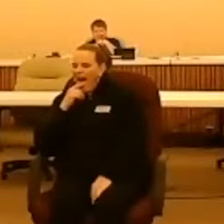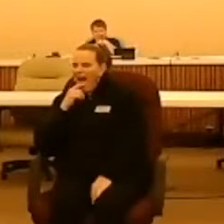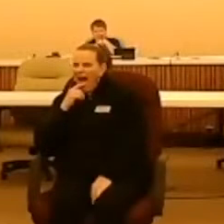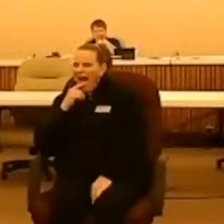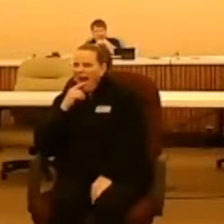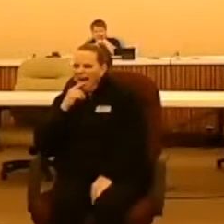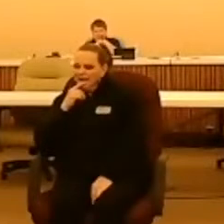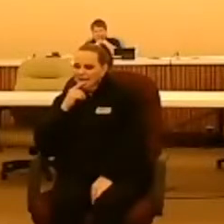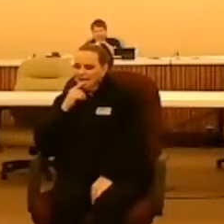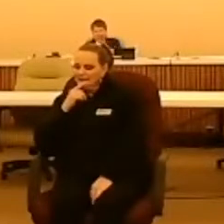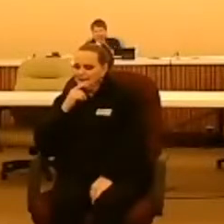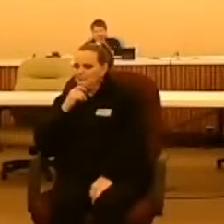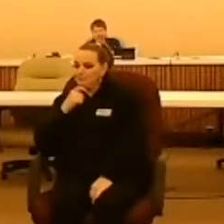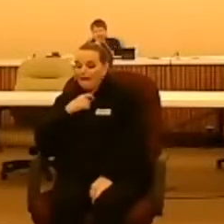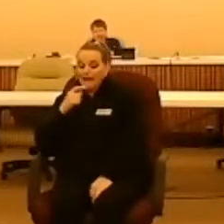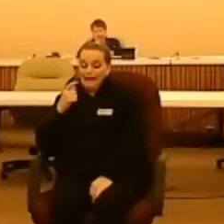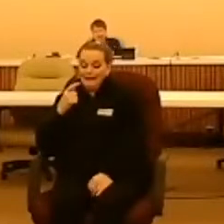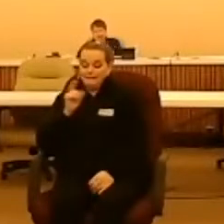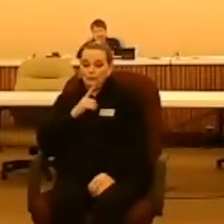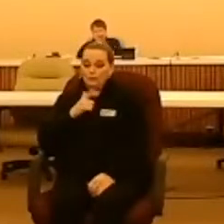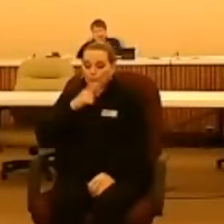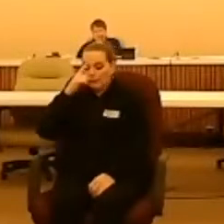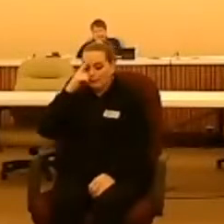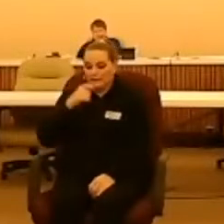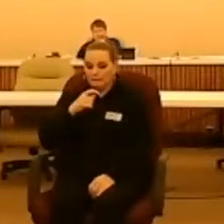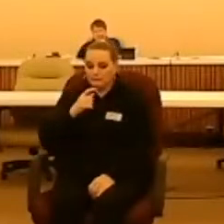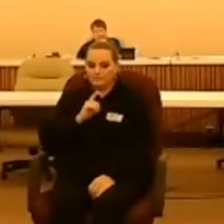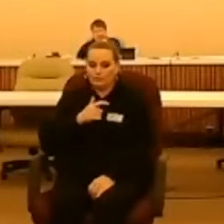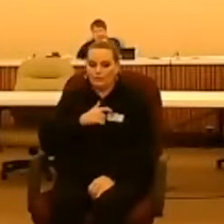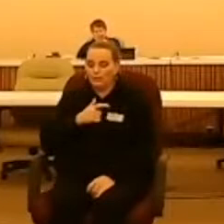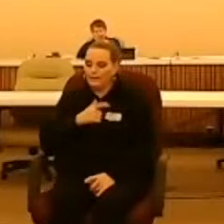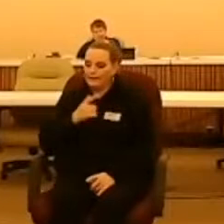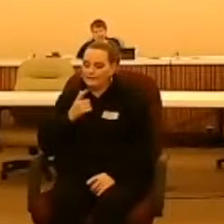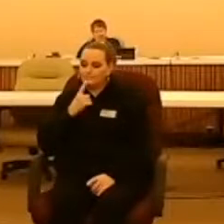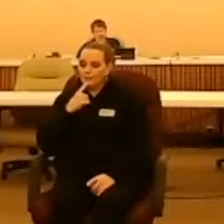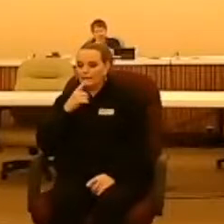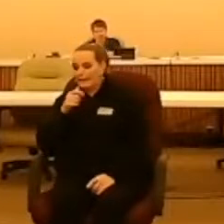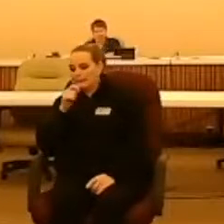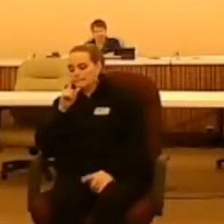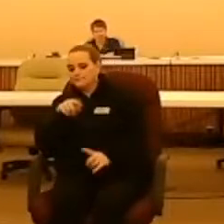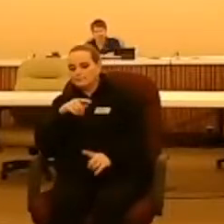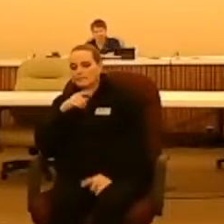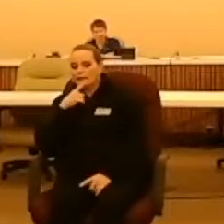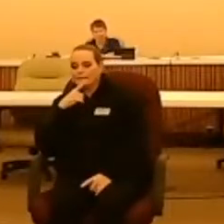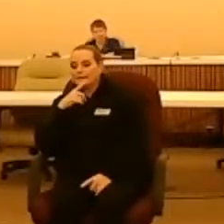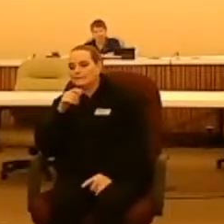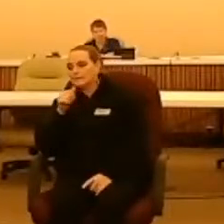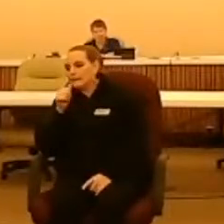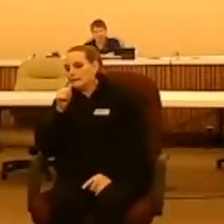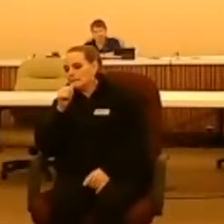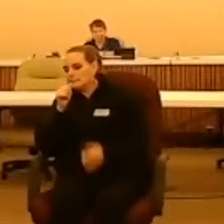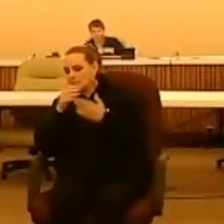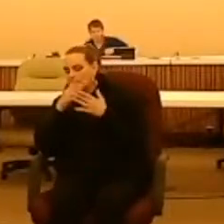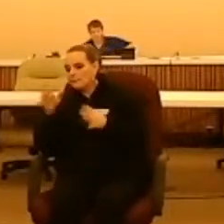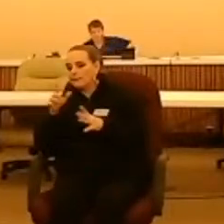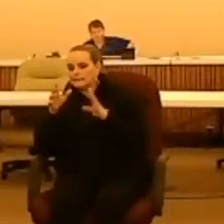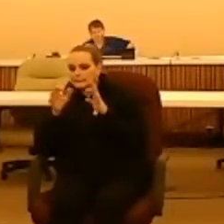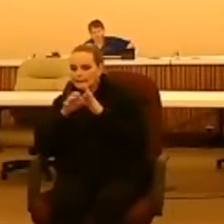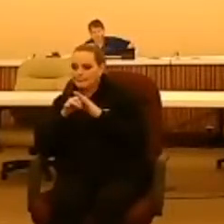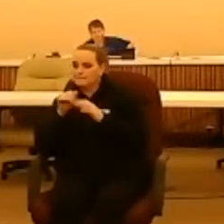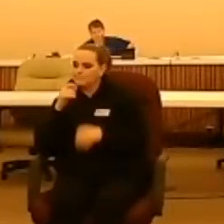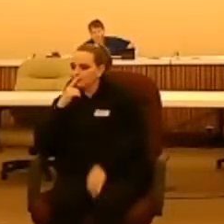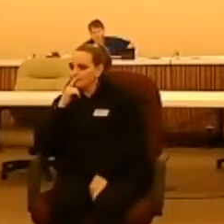needs to be, because we can't bind that citizen to confidentiality, I think it has to be the public statement.